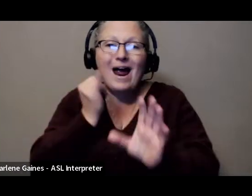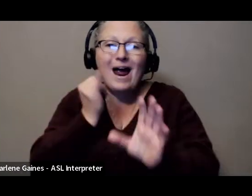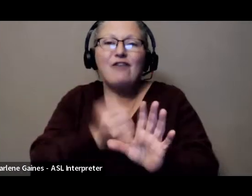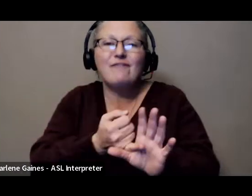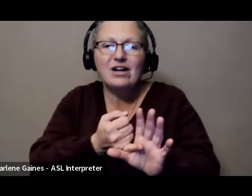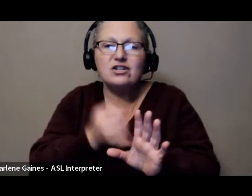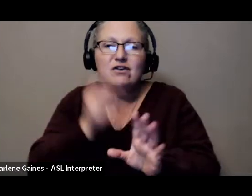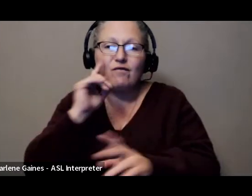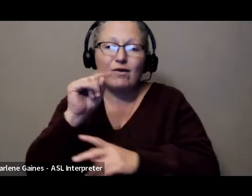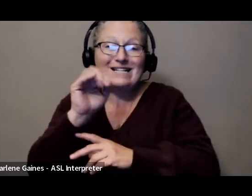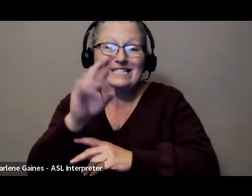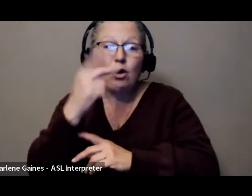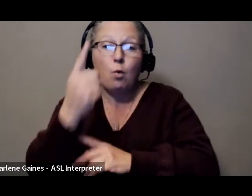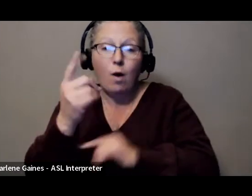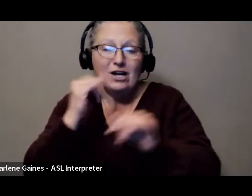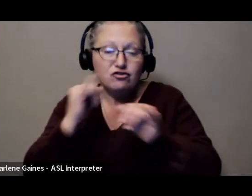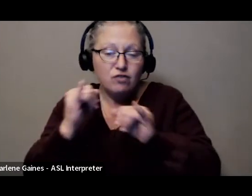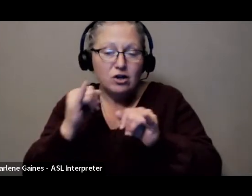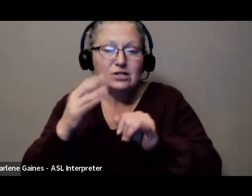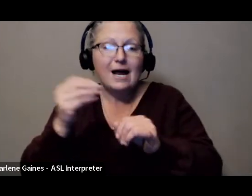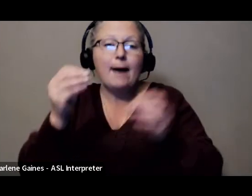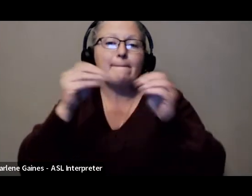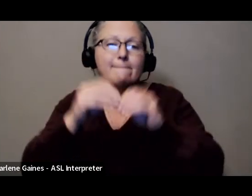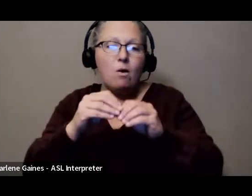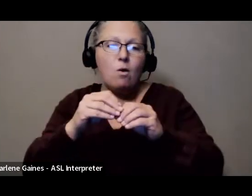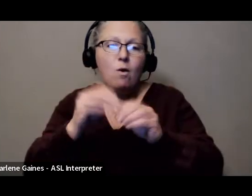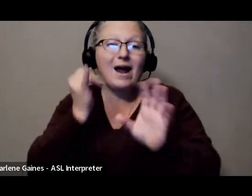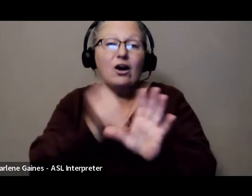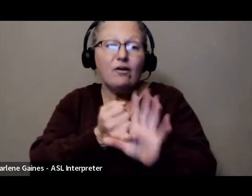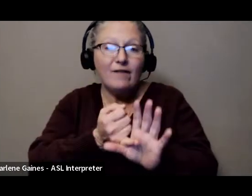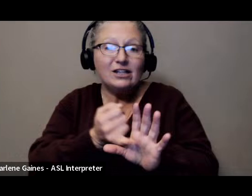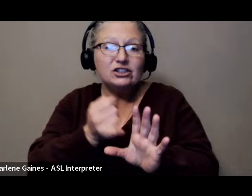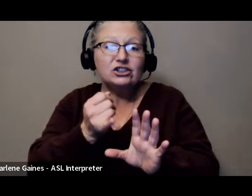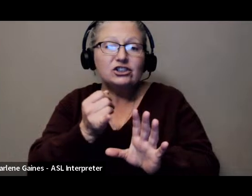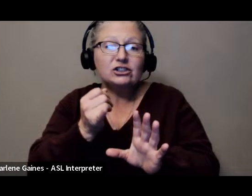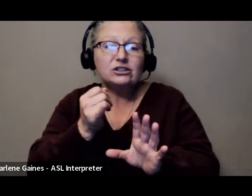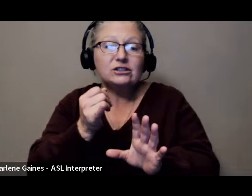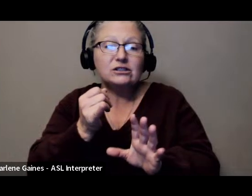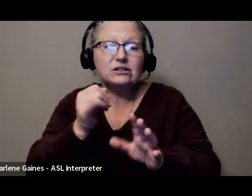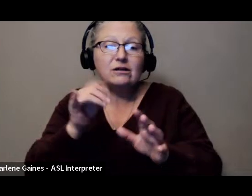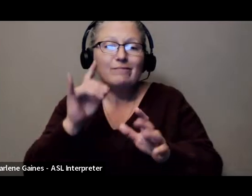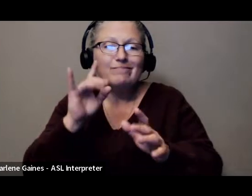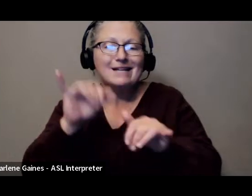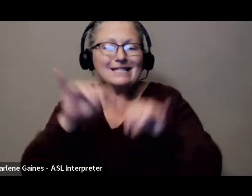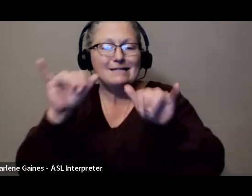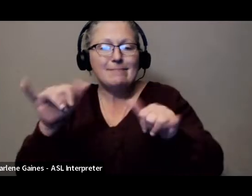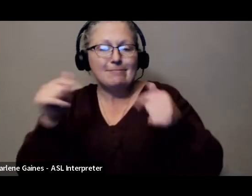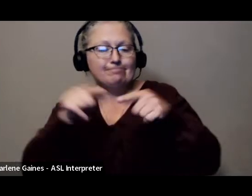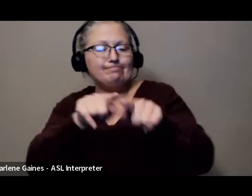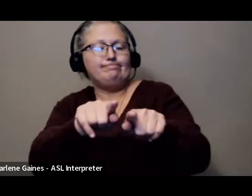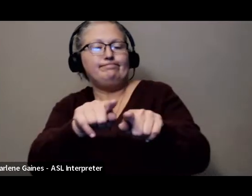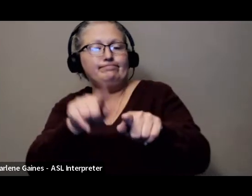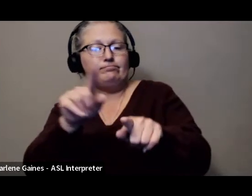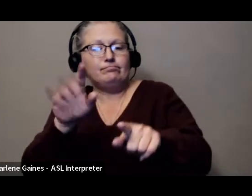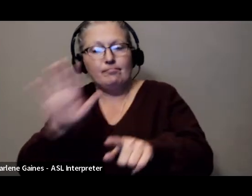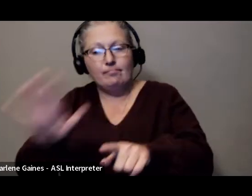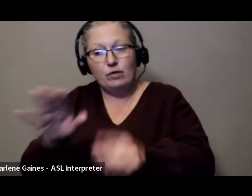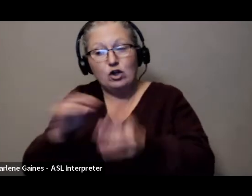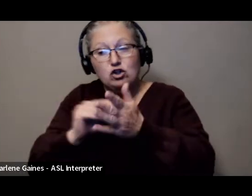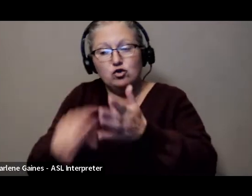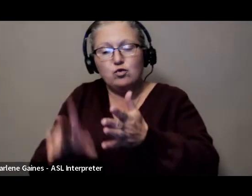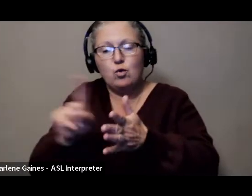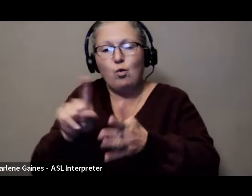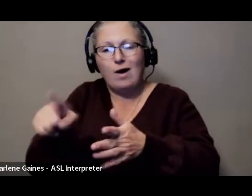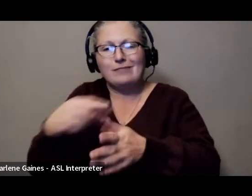interventions in the tier 1 instruction, and then some more also interventions that are really systematically aligned with where the student is lacking